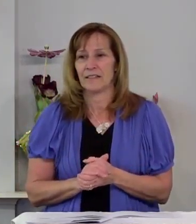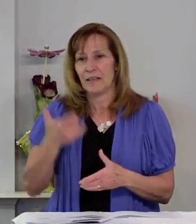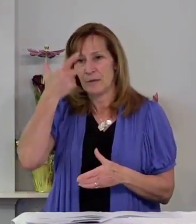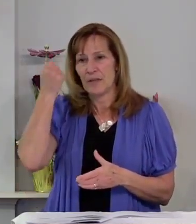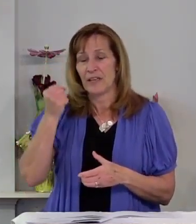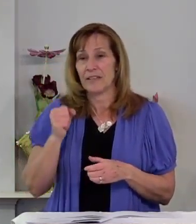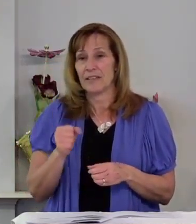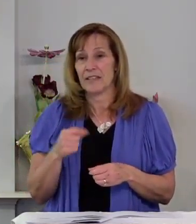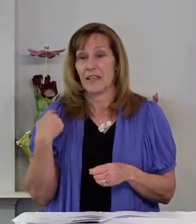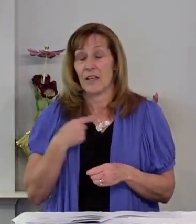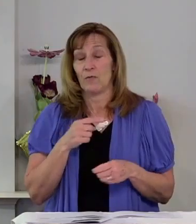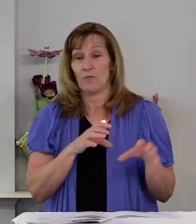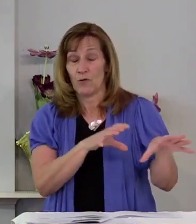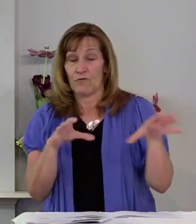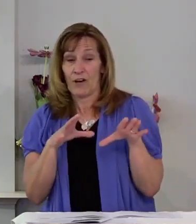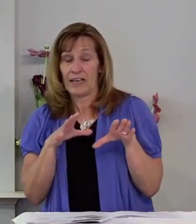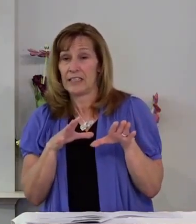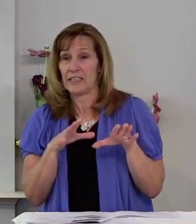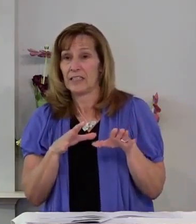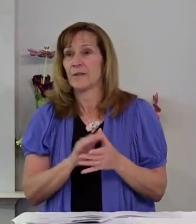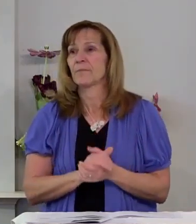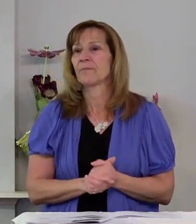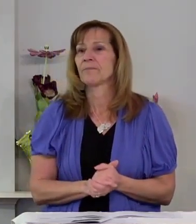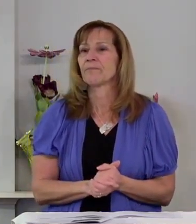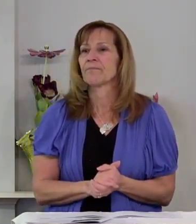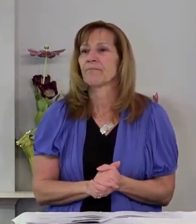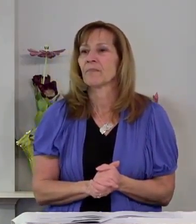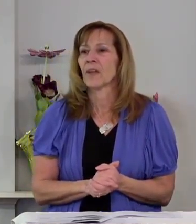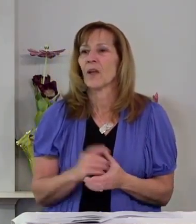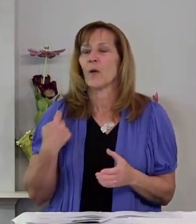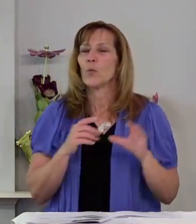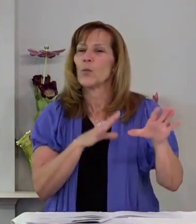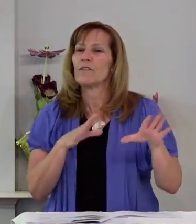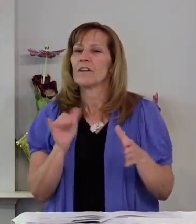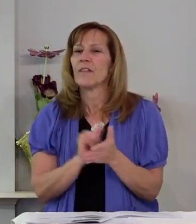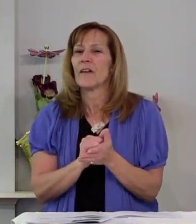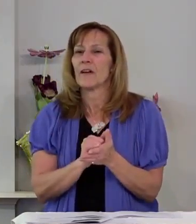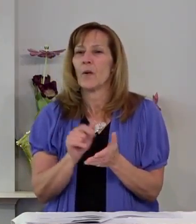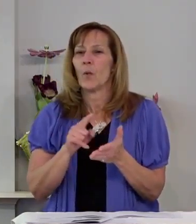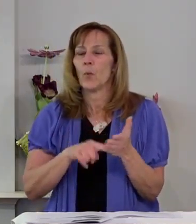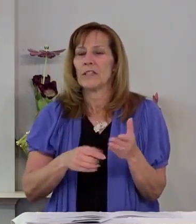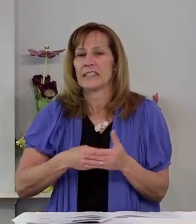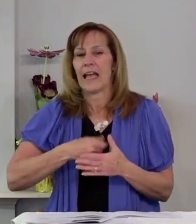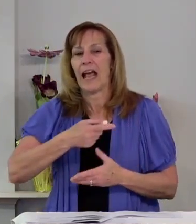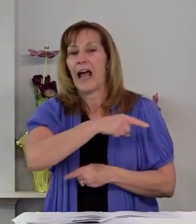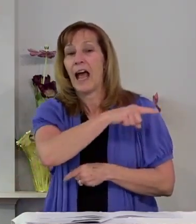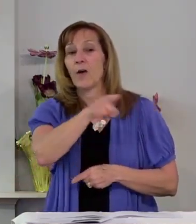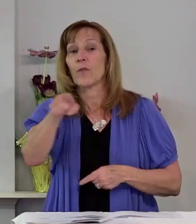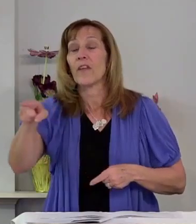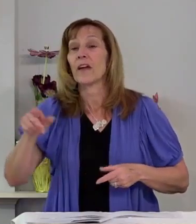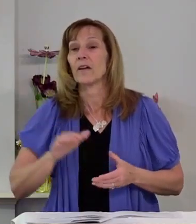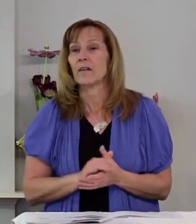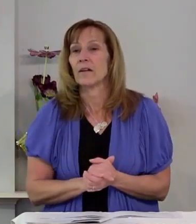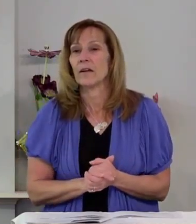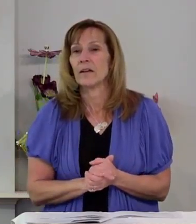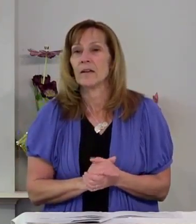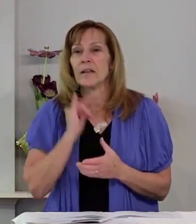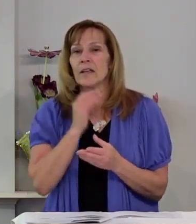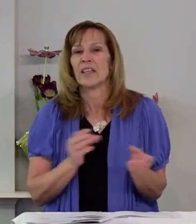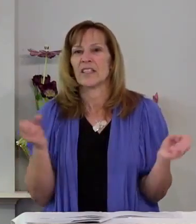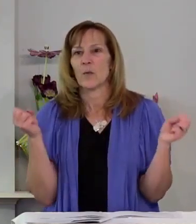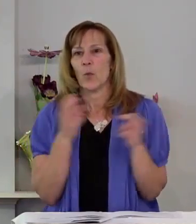as frightened as we might be, we fear that what is out there is